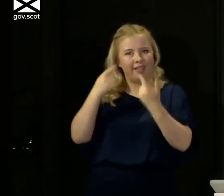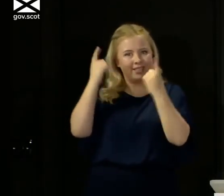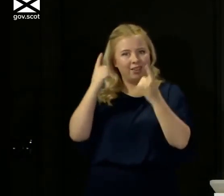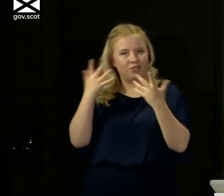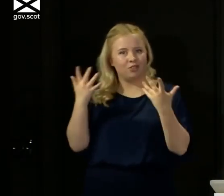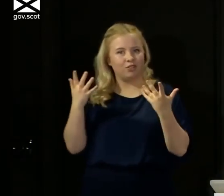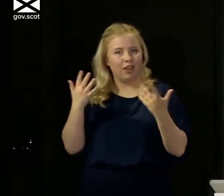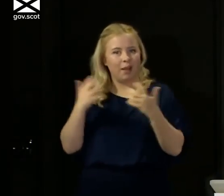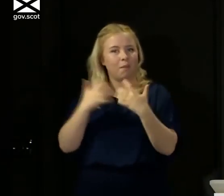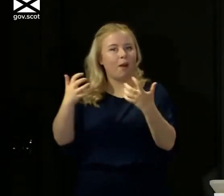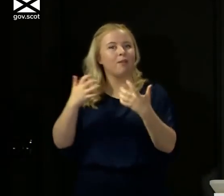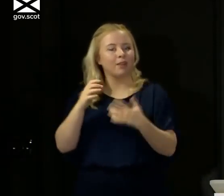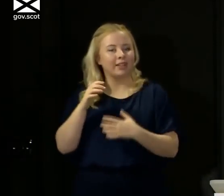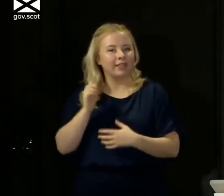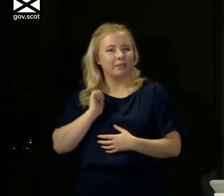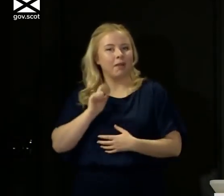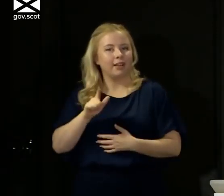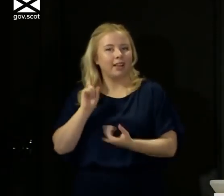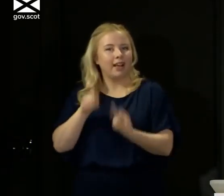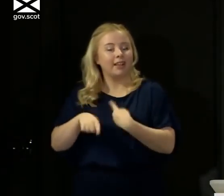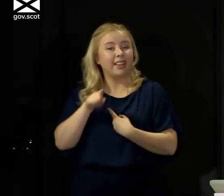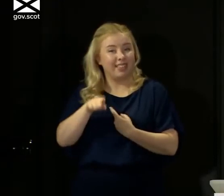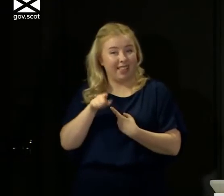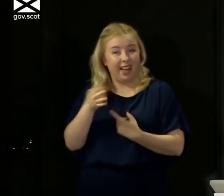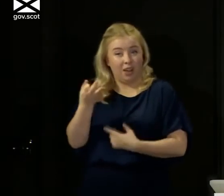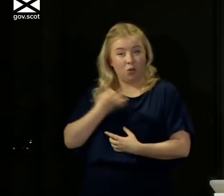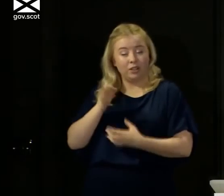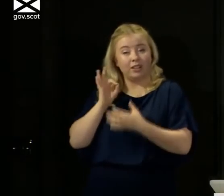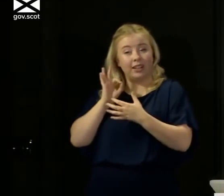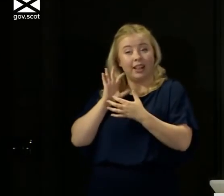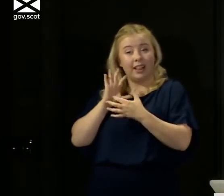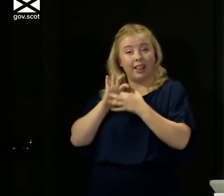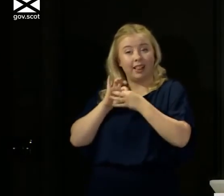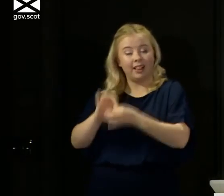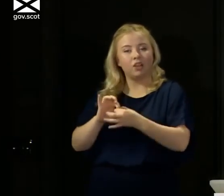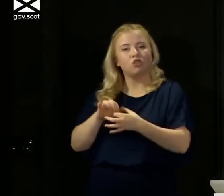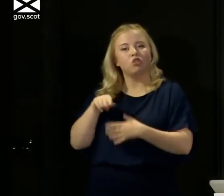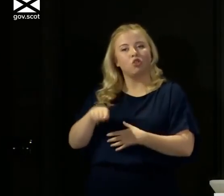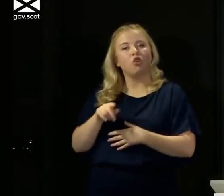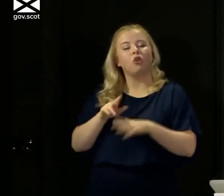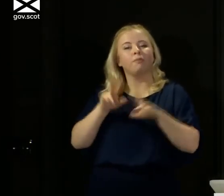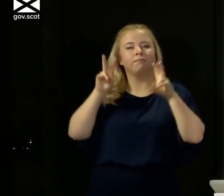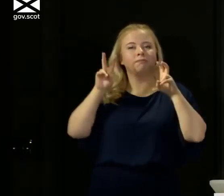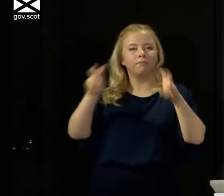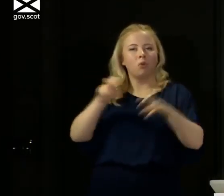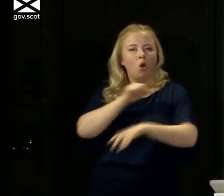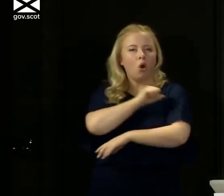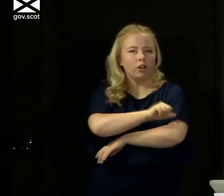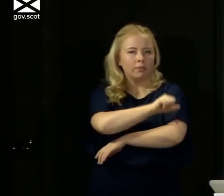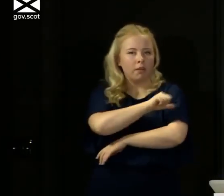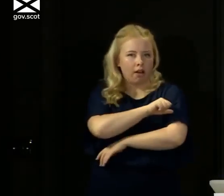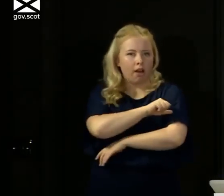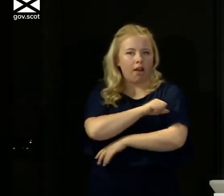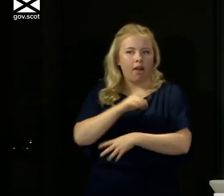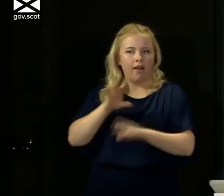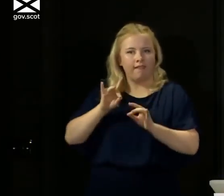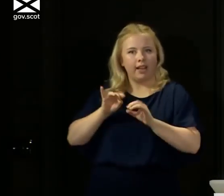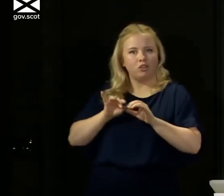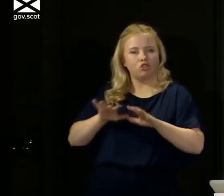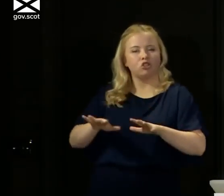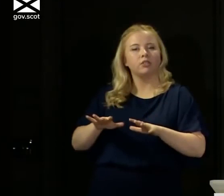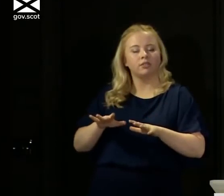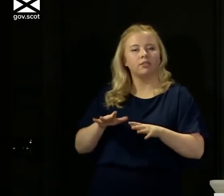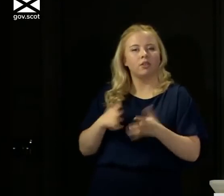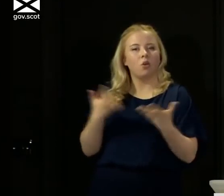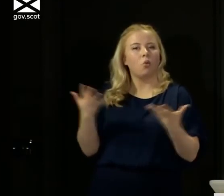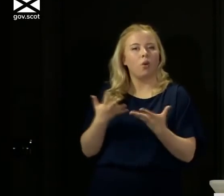about to answer a question in the Scottish Parliament. That question is specifically about what's called nosocomial infection, where infections